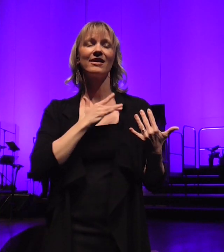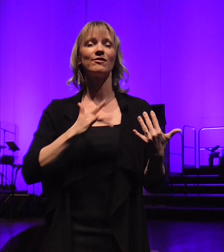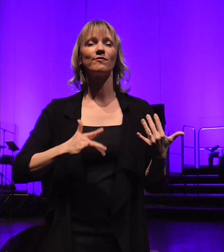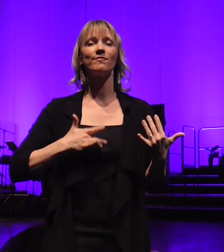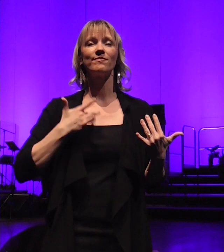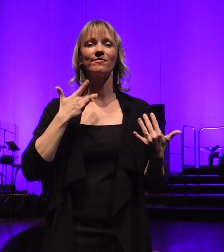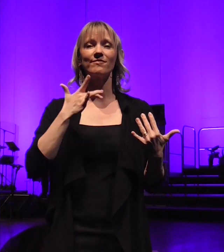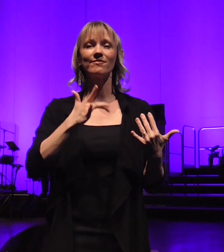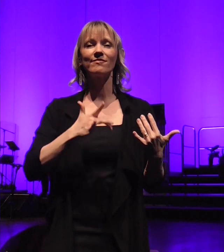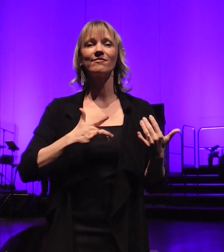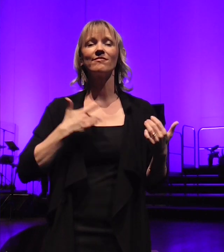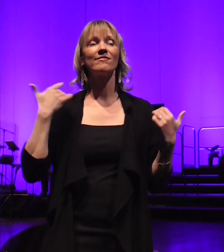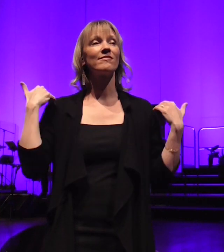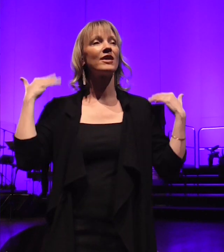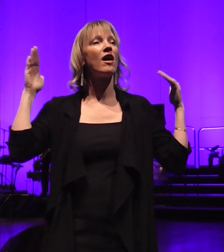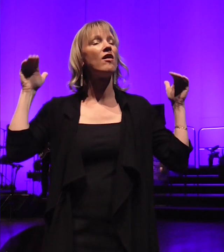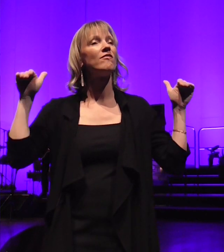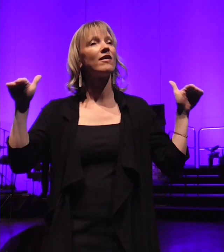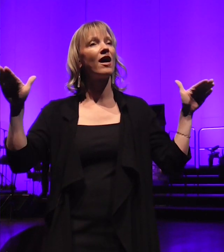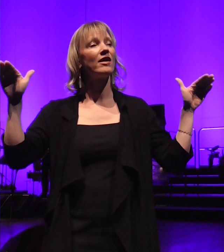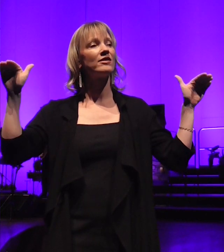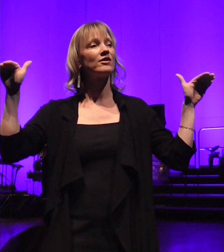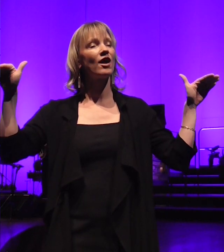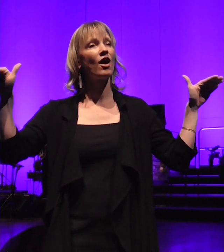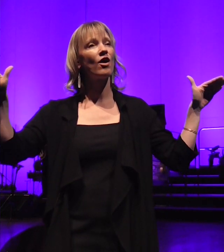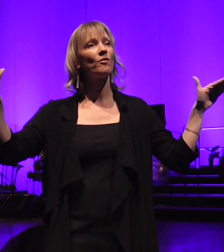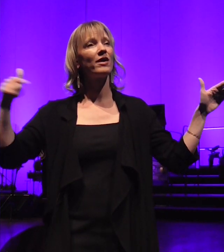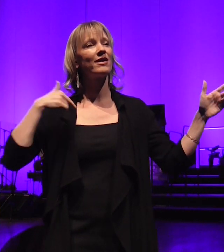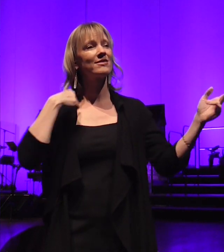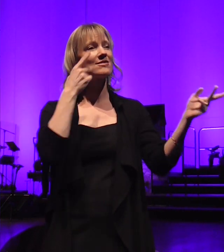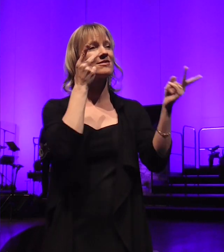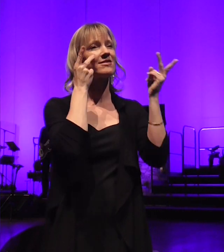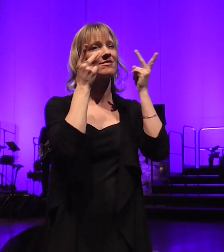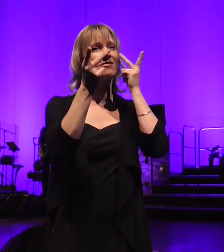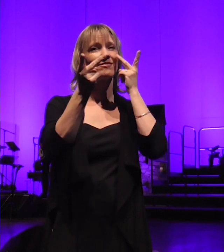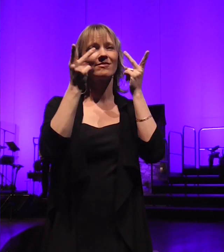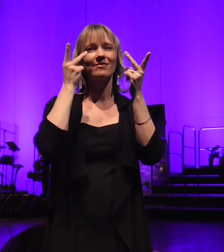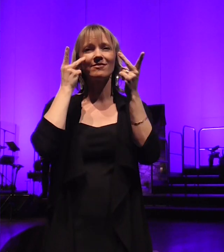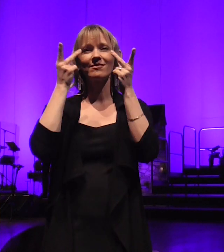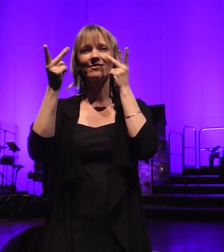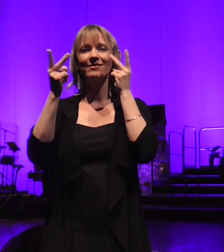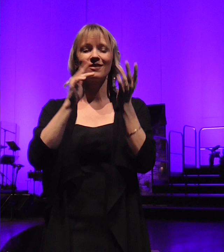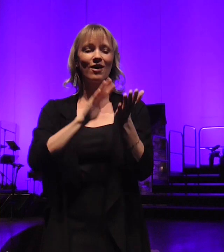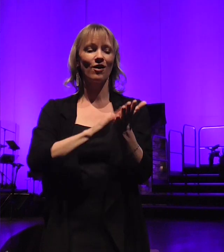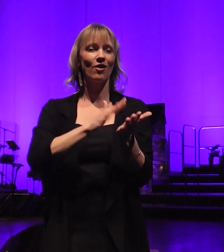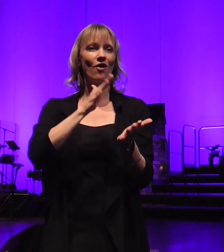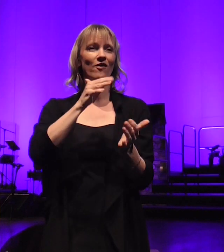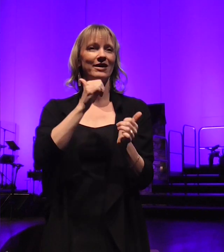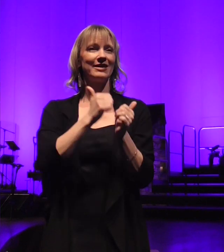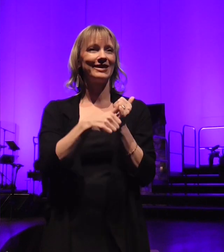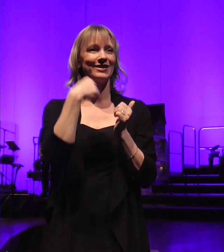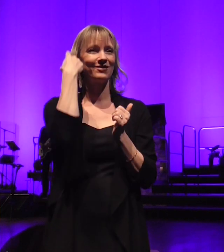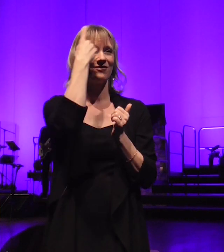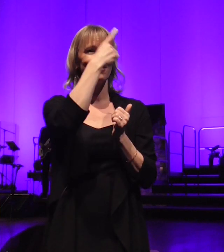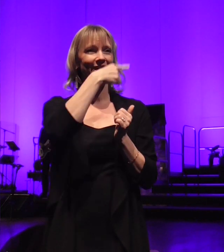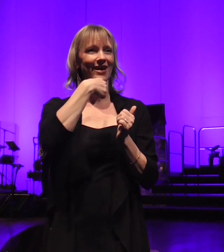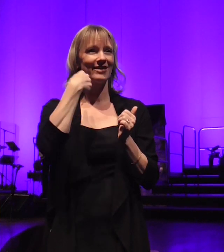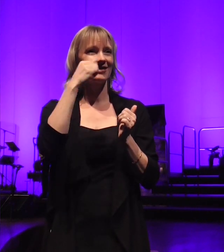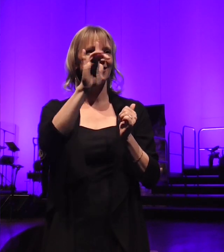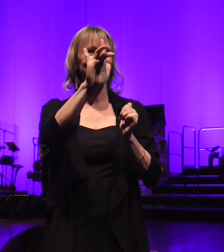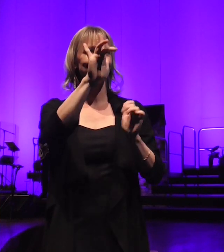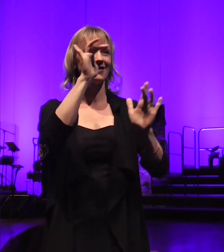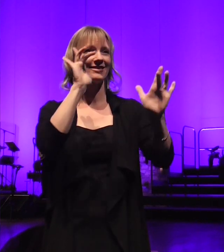I can hear the brush of angel wings. I see glory on each